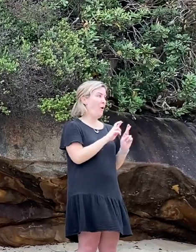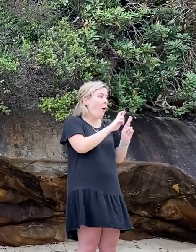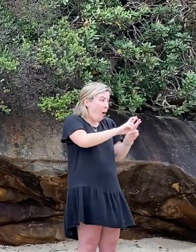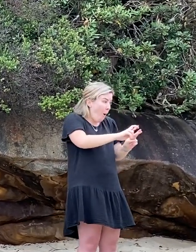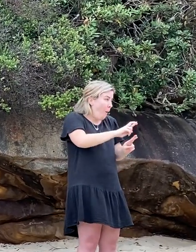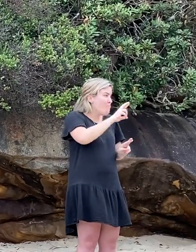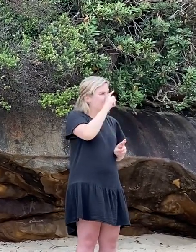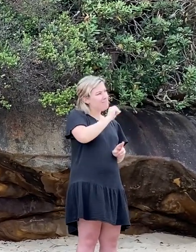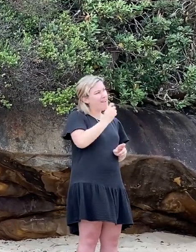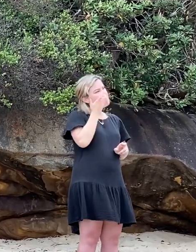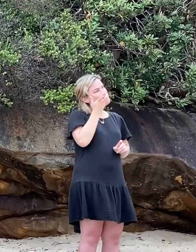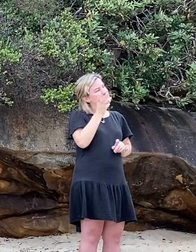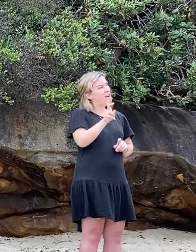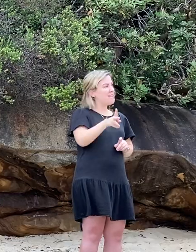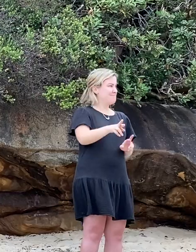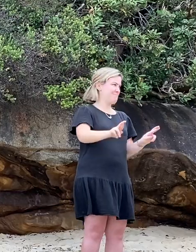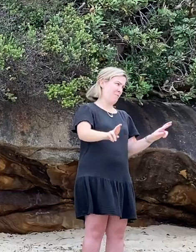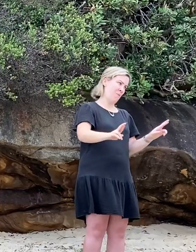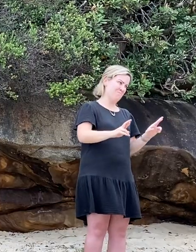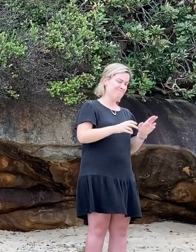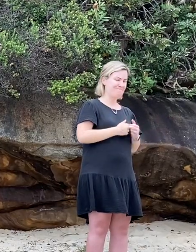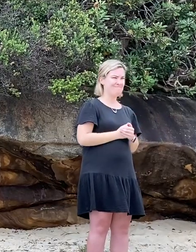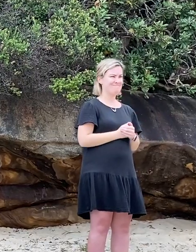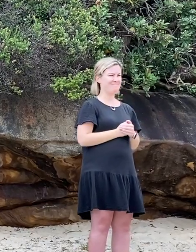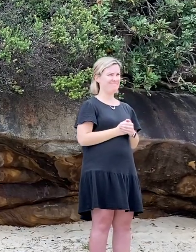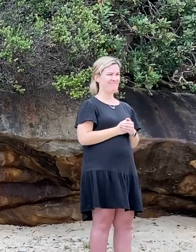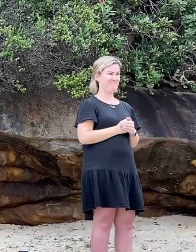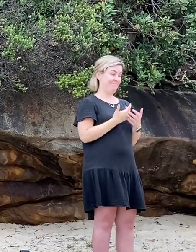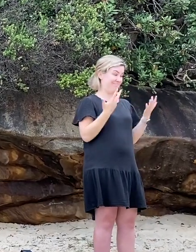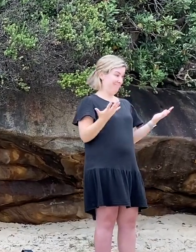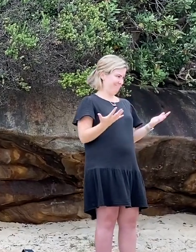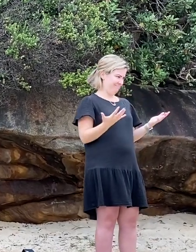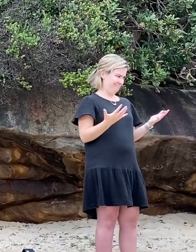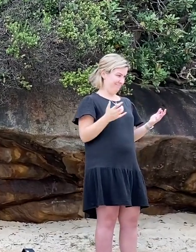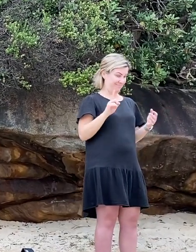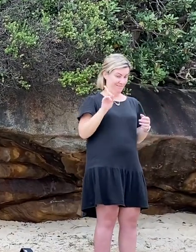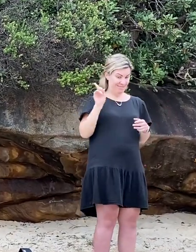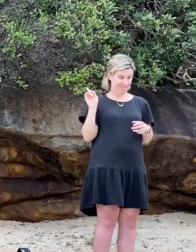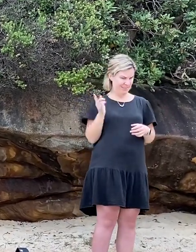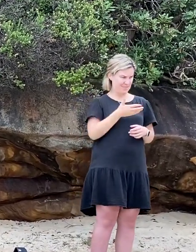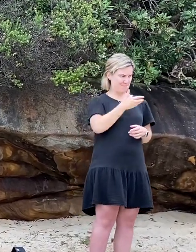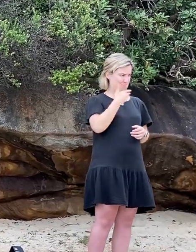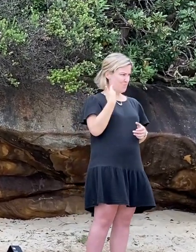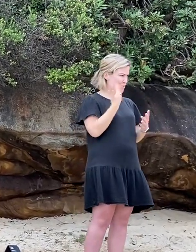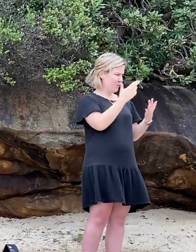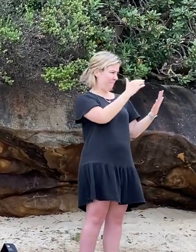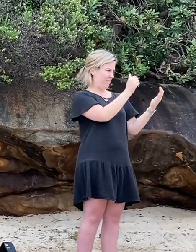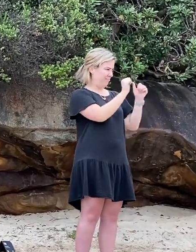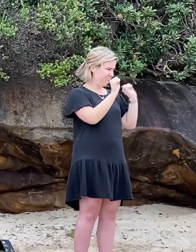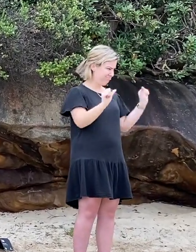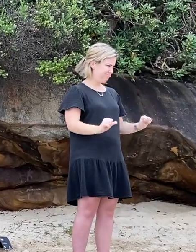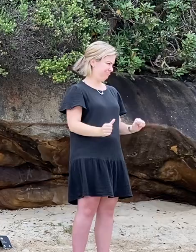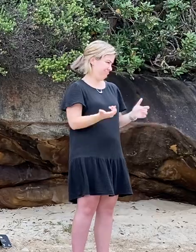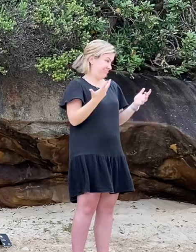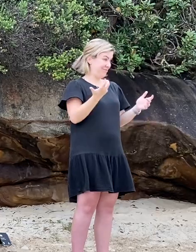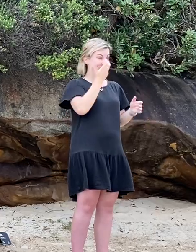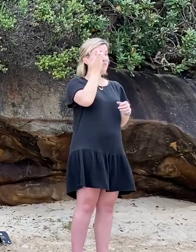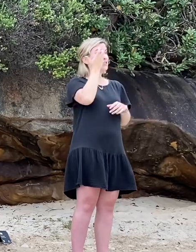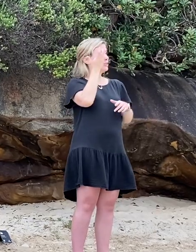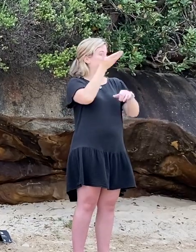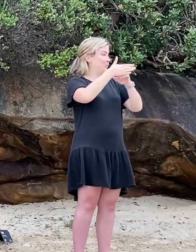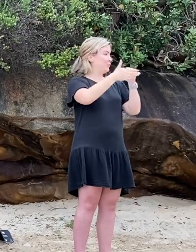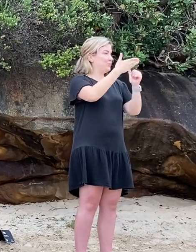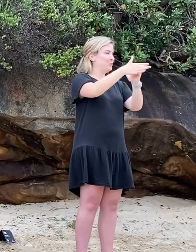again. Yeah, I absolutely hope so too. And if the results, are things like this, and moving into the future new artworks as well,